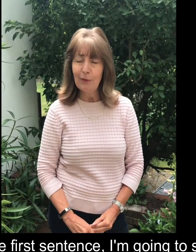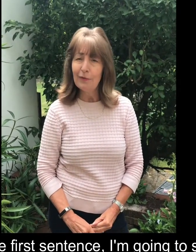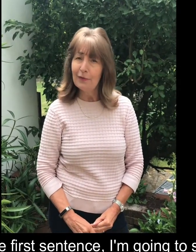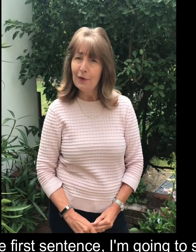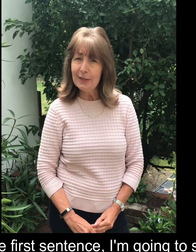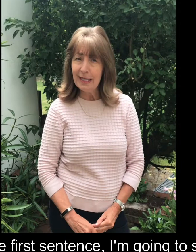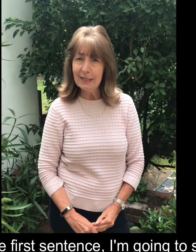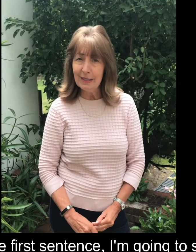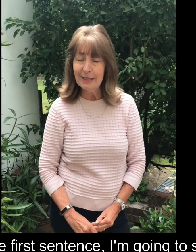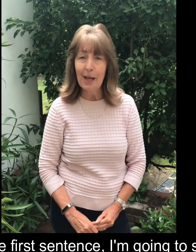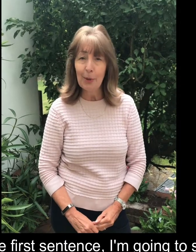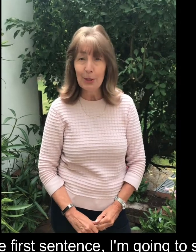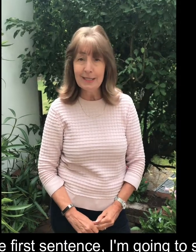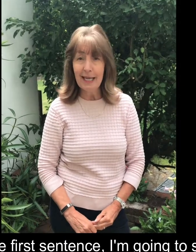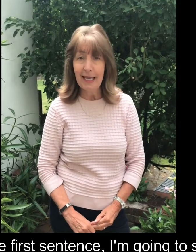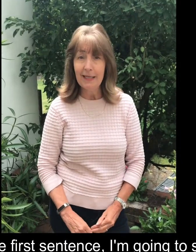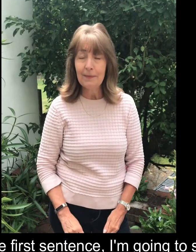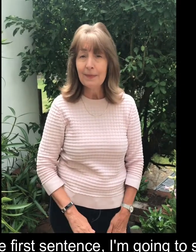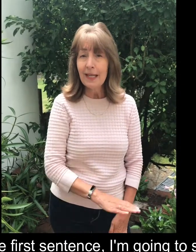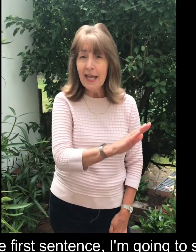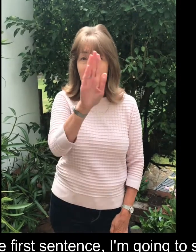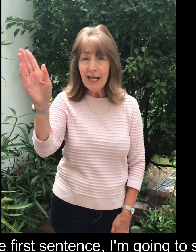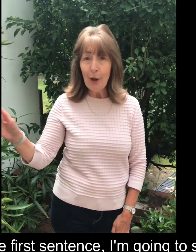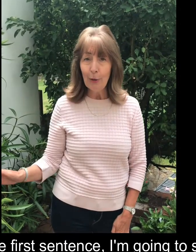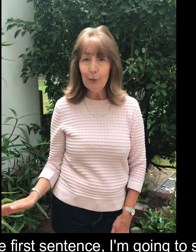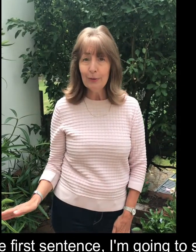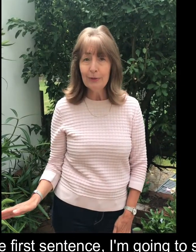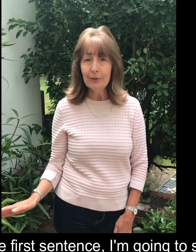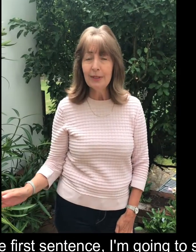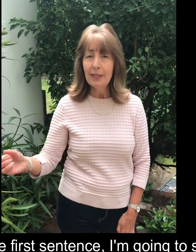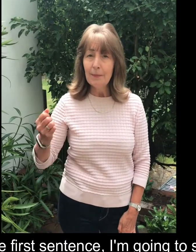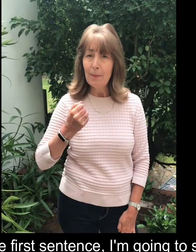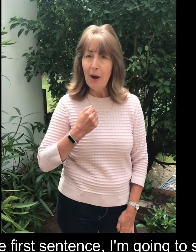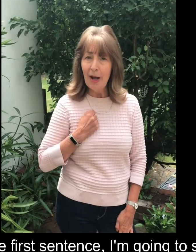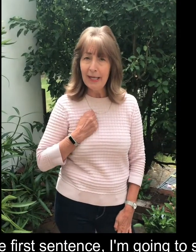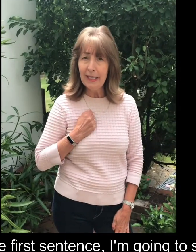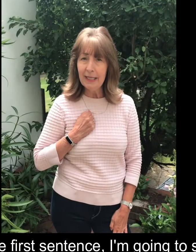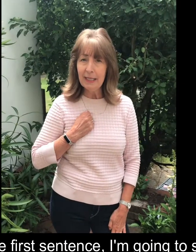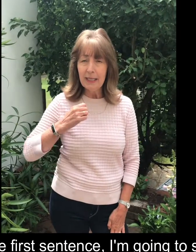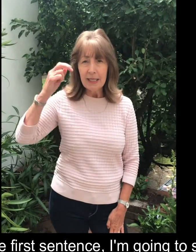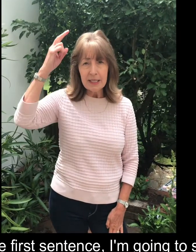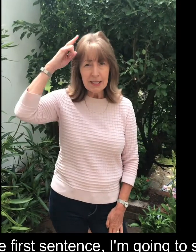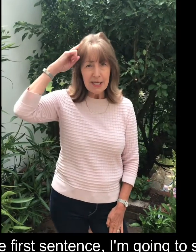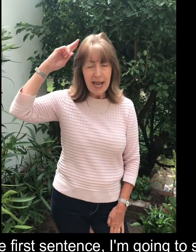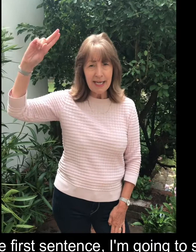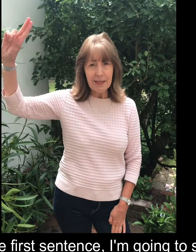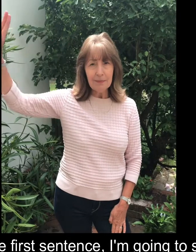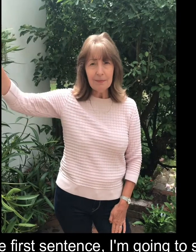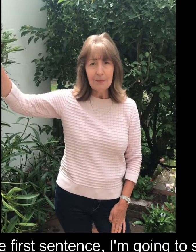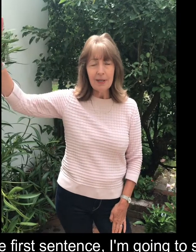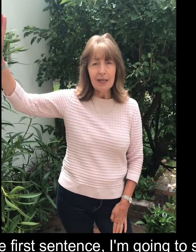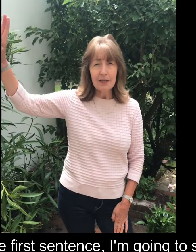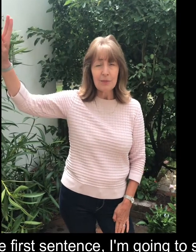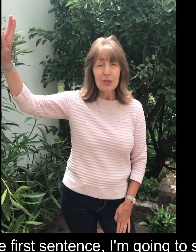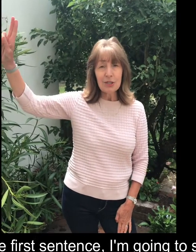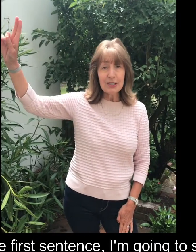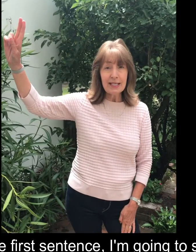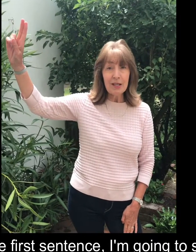for the first sentence, I'm going to say, hello, my name, and I'm just going to say the